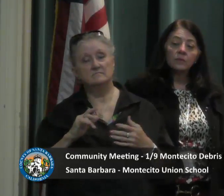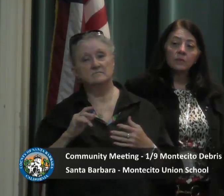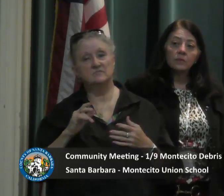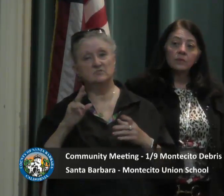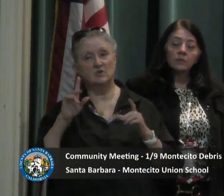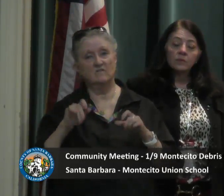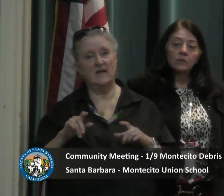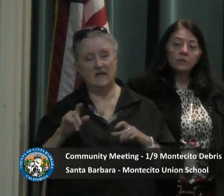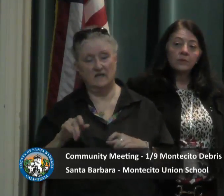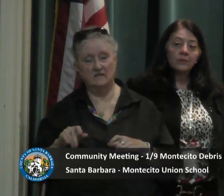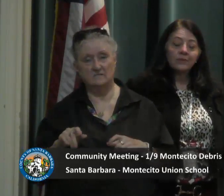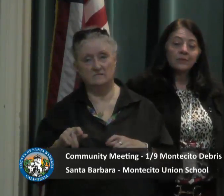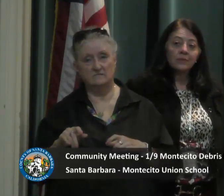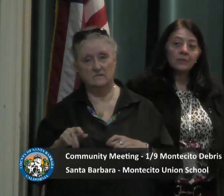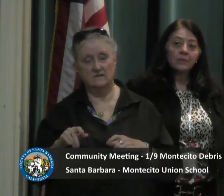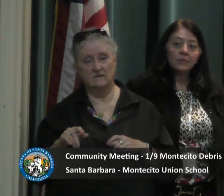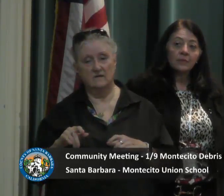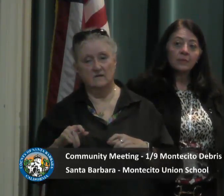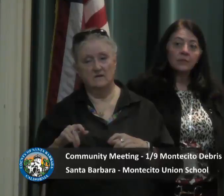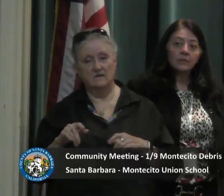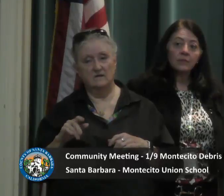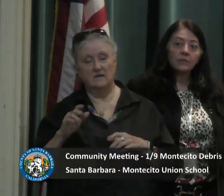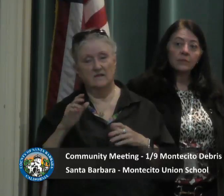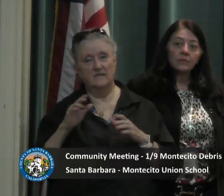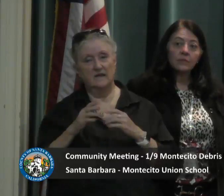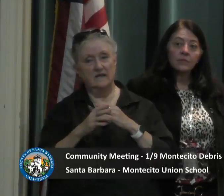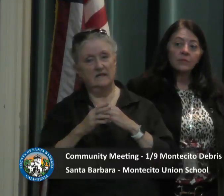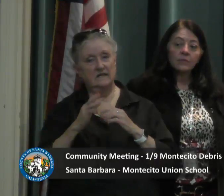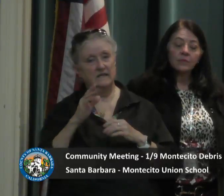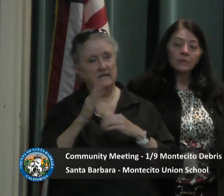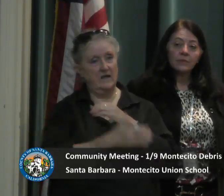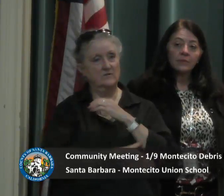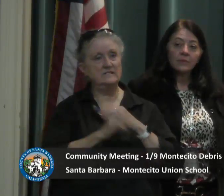survey, which is at the